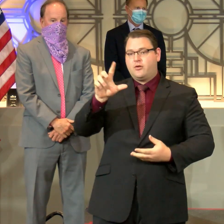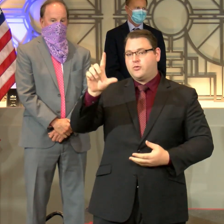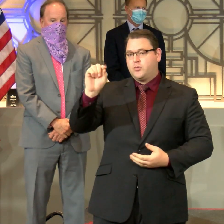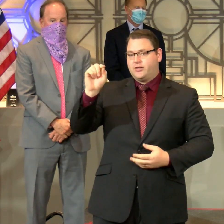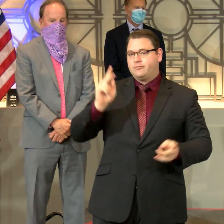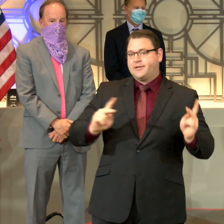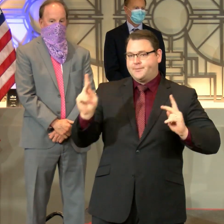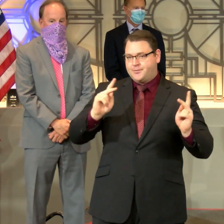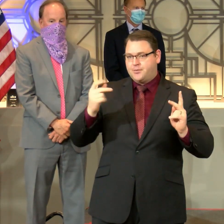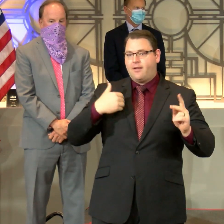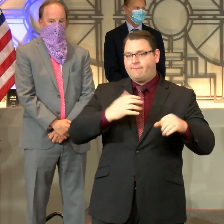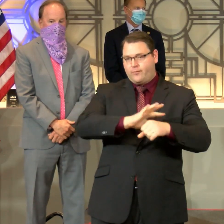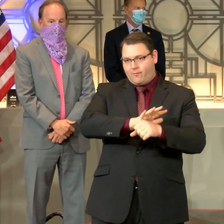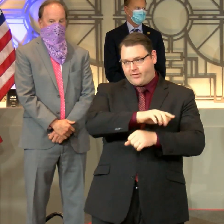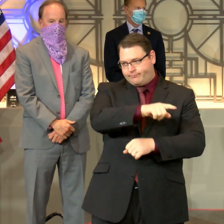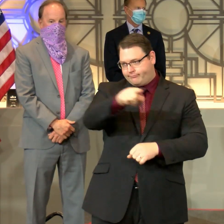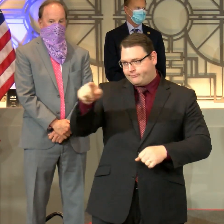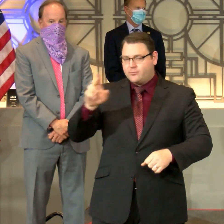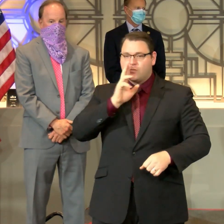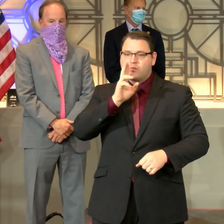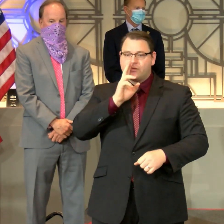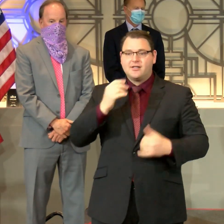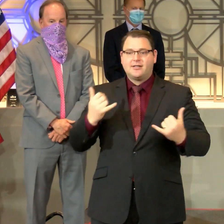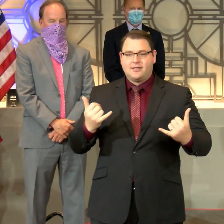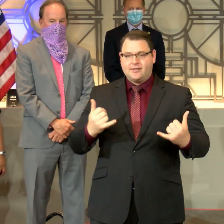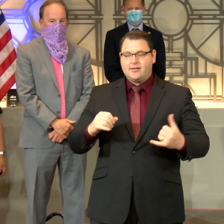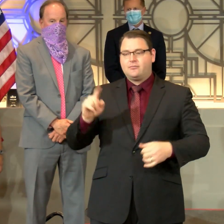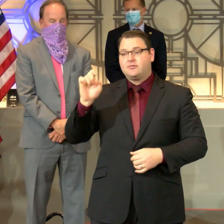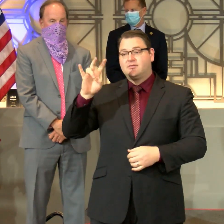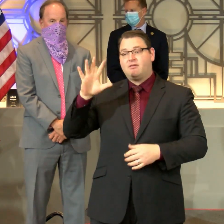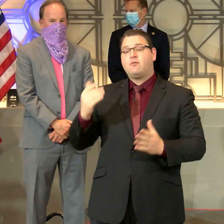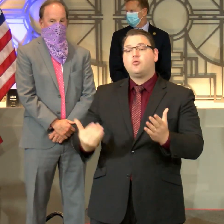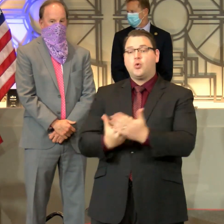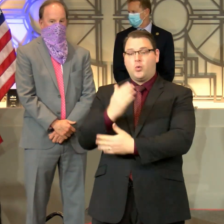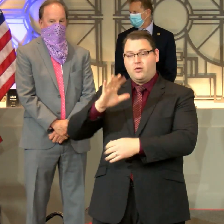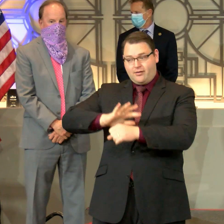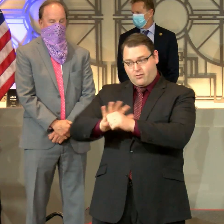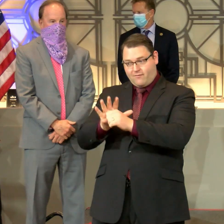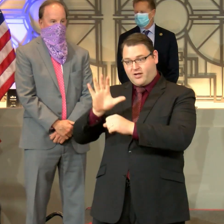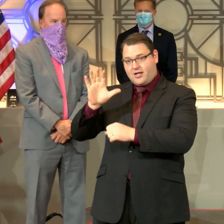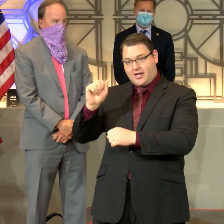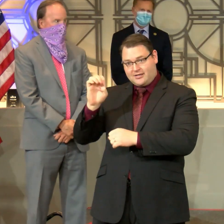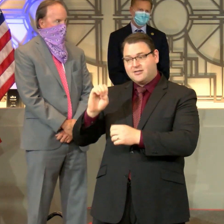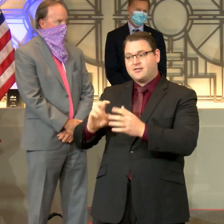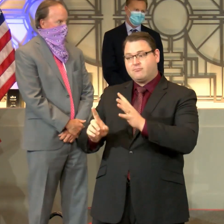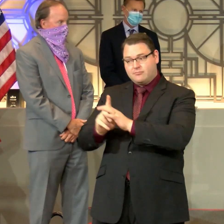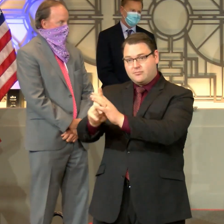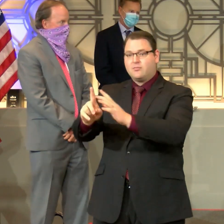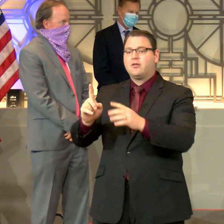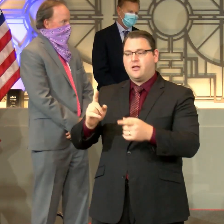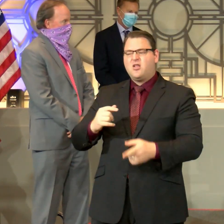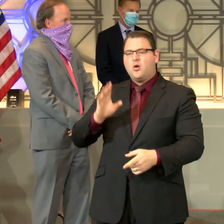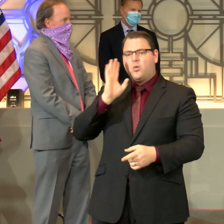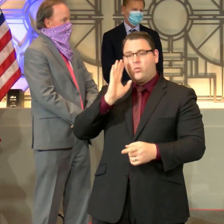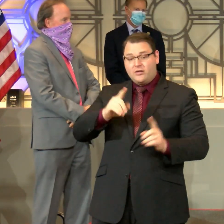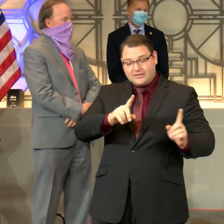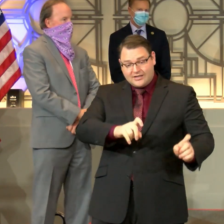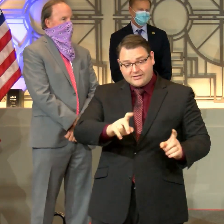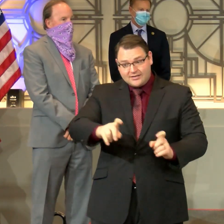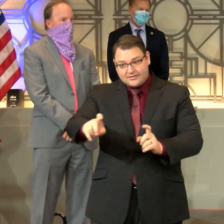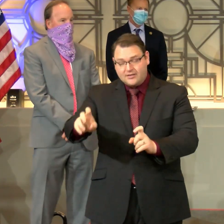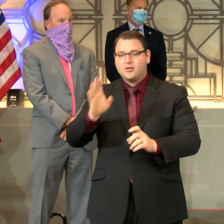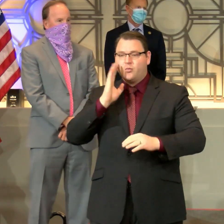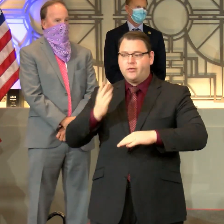So 175 new cases of COVID-19, and again, we're expecting those numbers to continue to go up as we continue to do